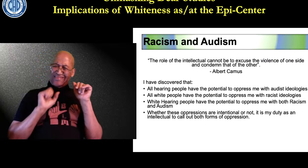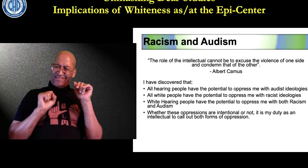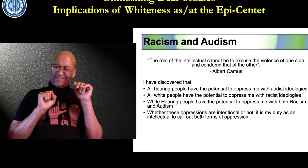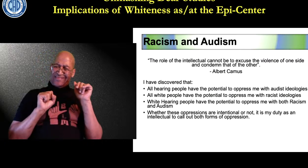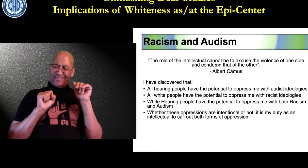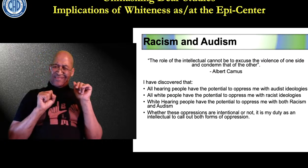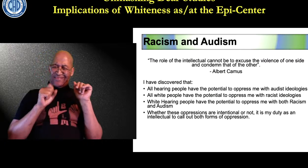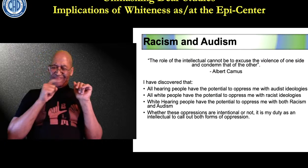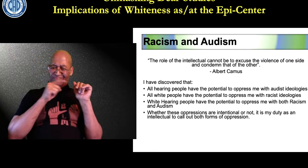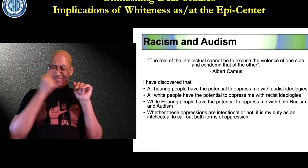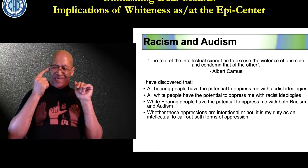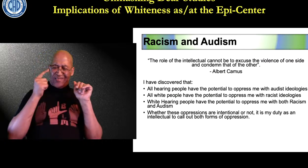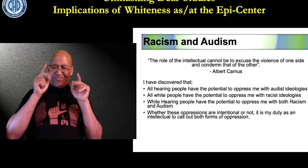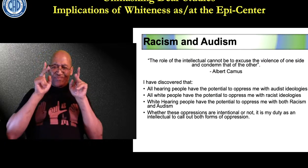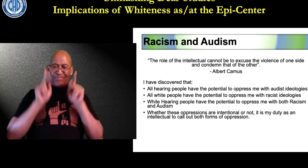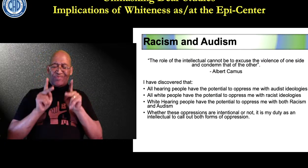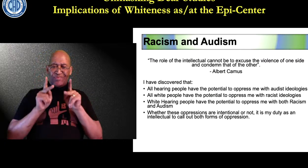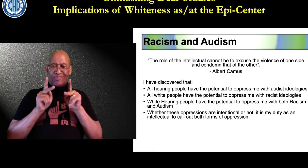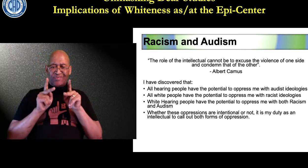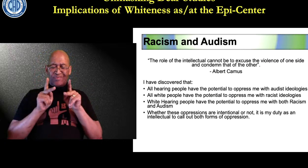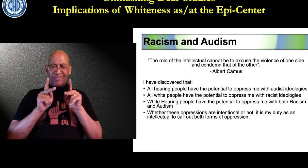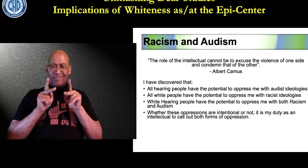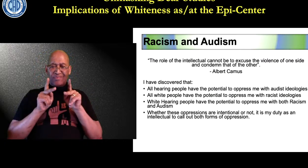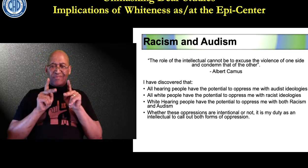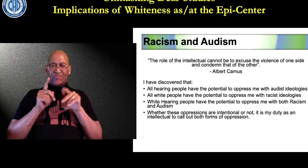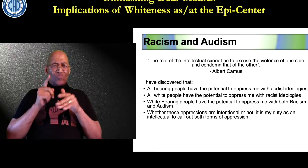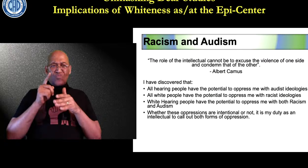That really woke me up.